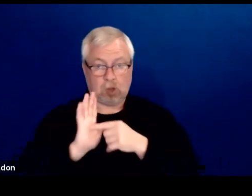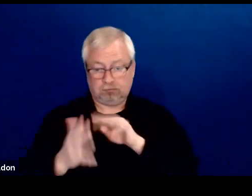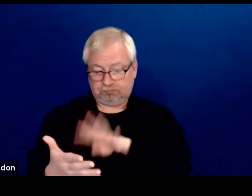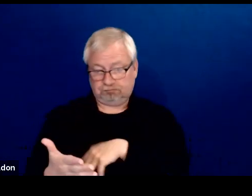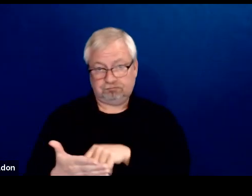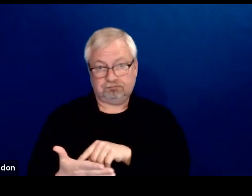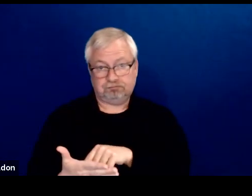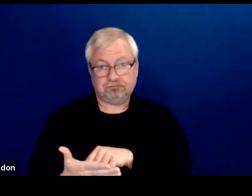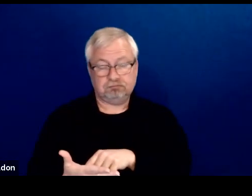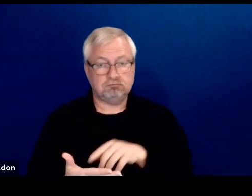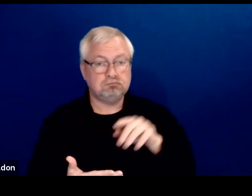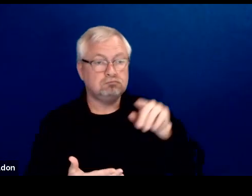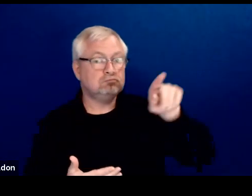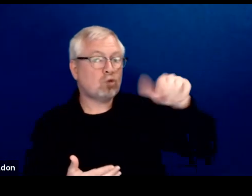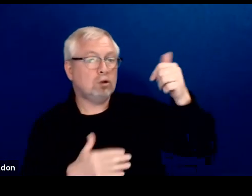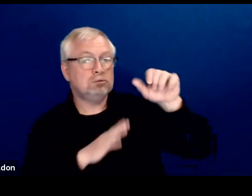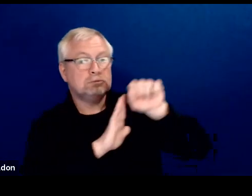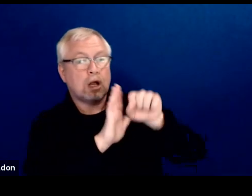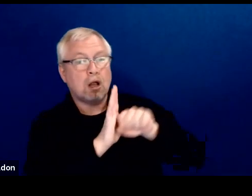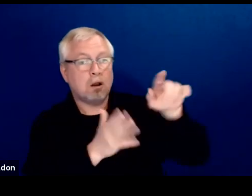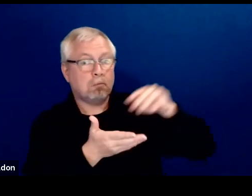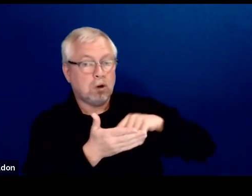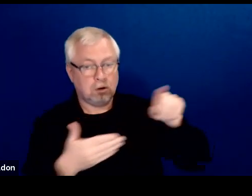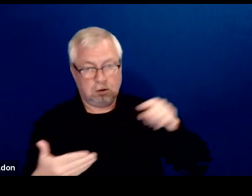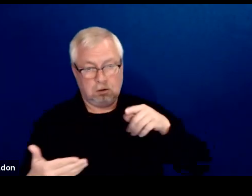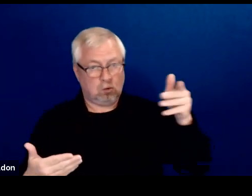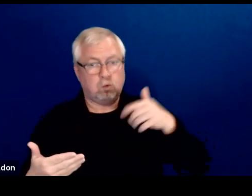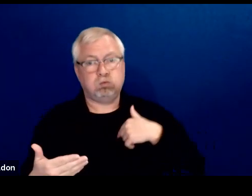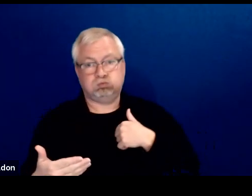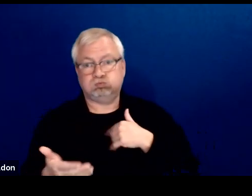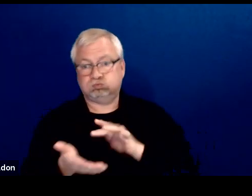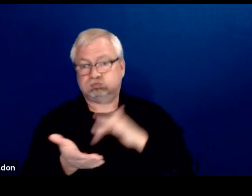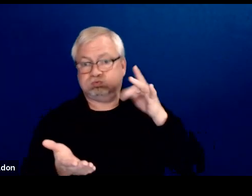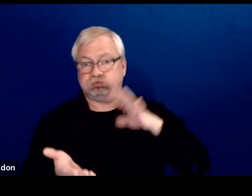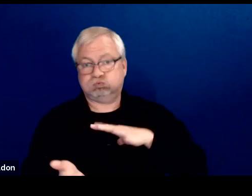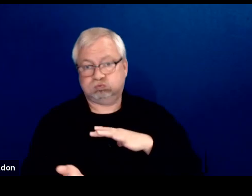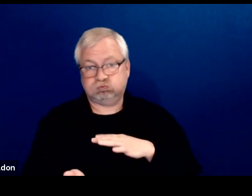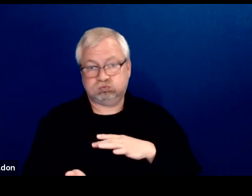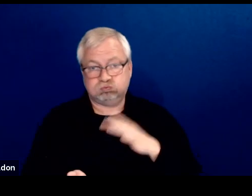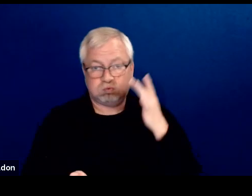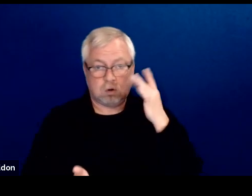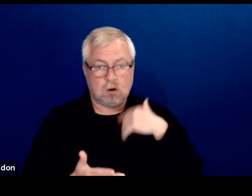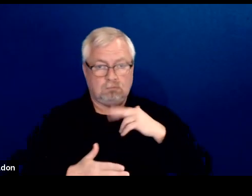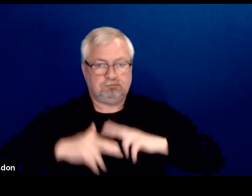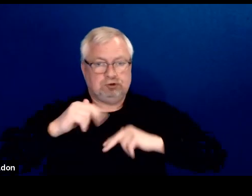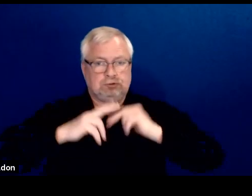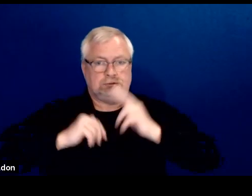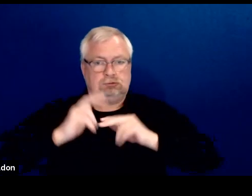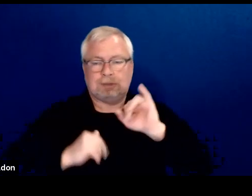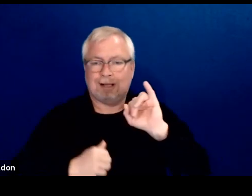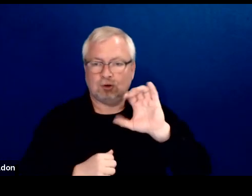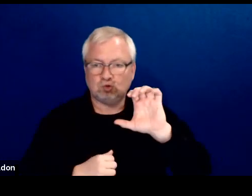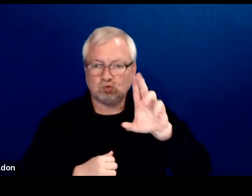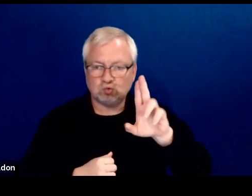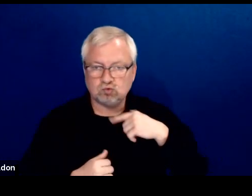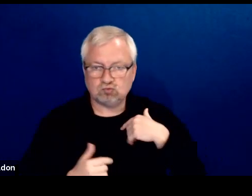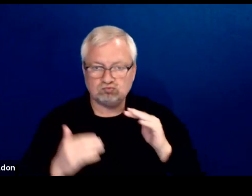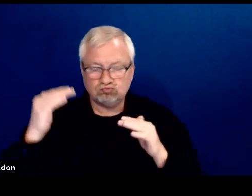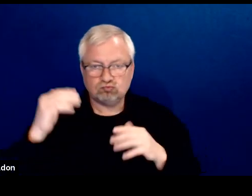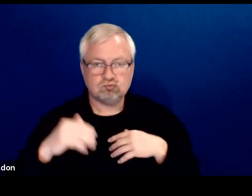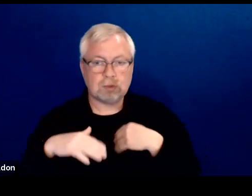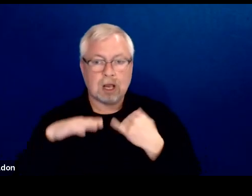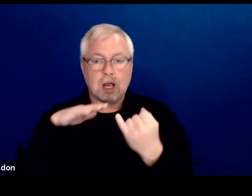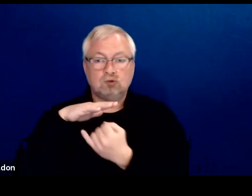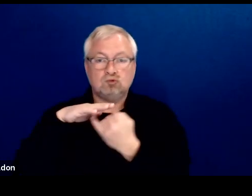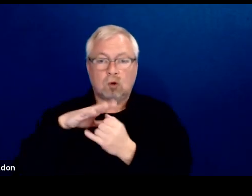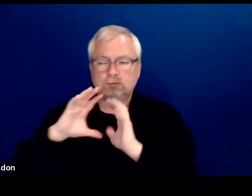biggest levers really are building up ICU capacity and isolating the most vulnerable. So the model continues to confirm that